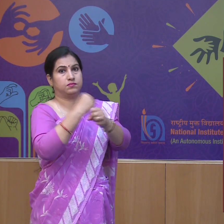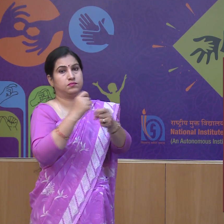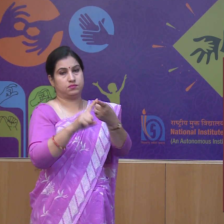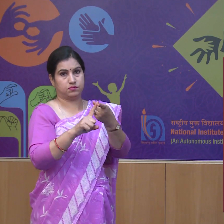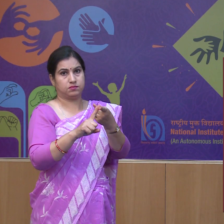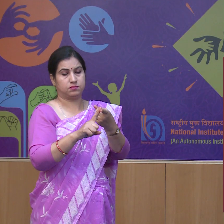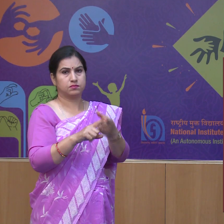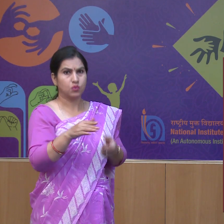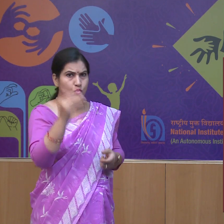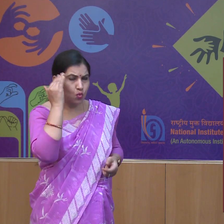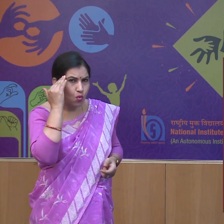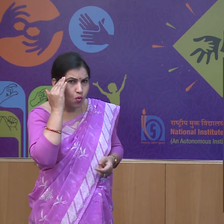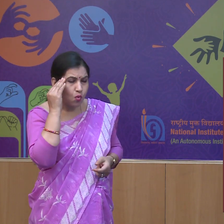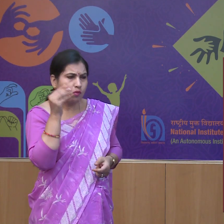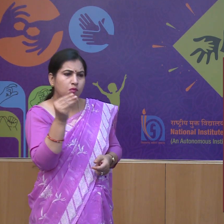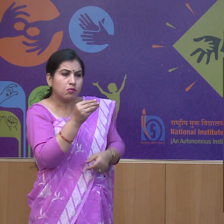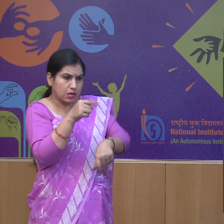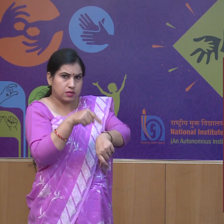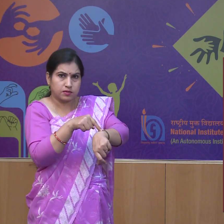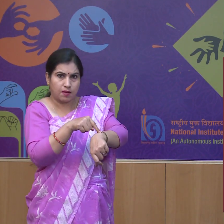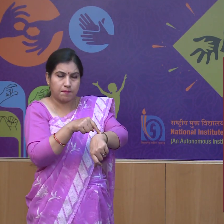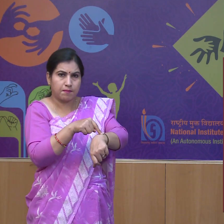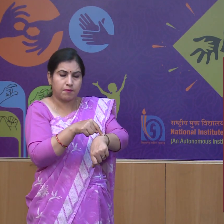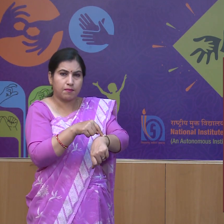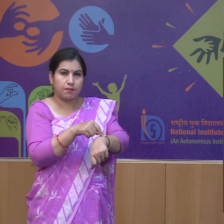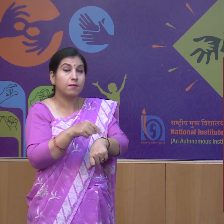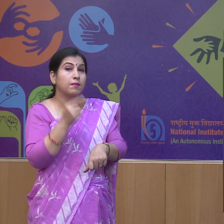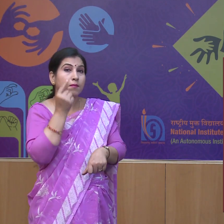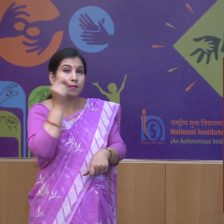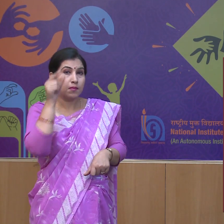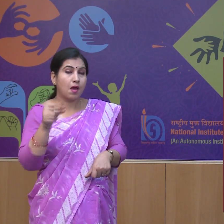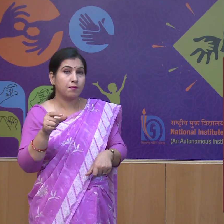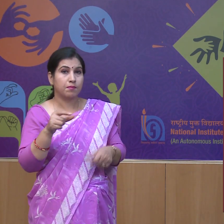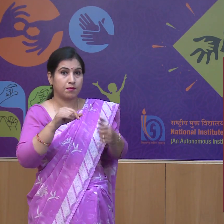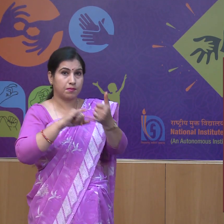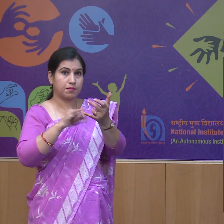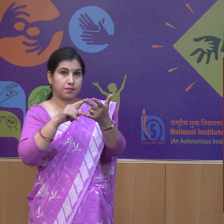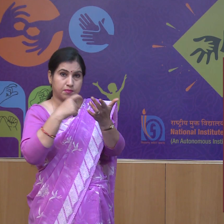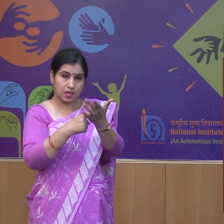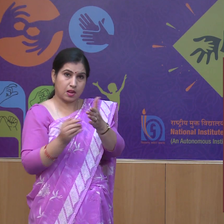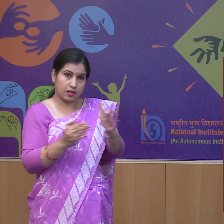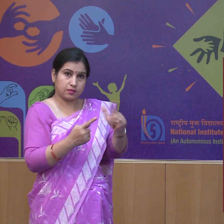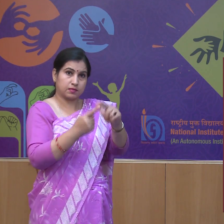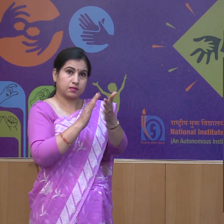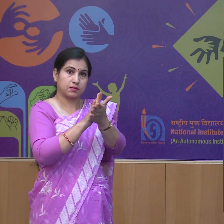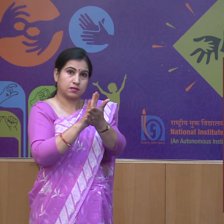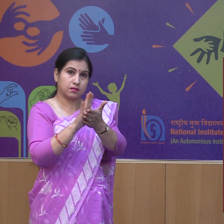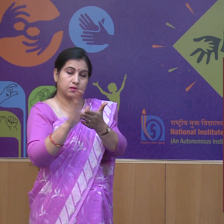Do you know that around this time Sir Thomas Roe was appointed as